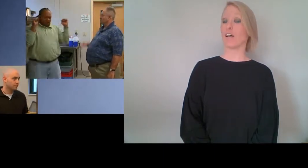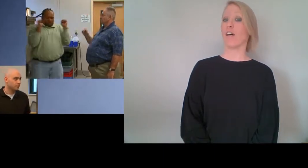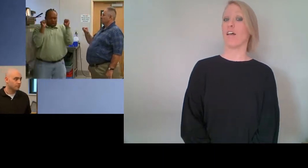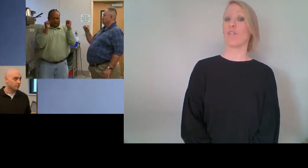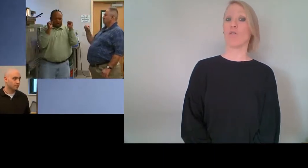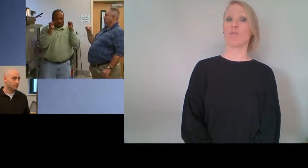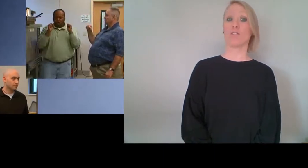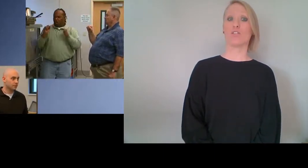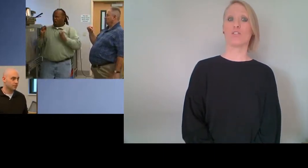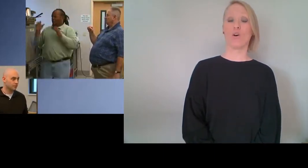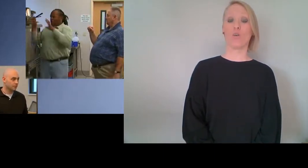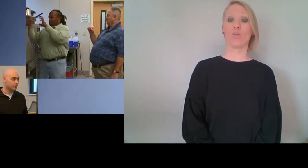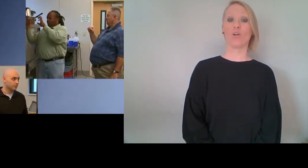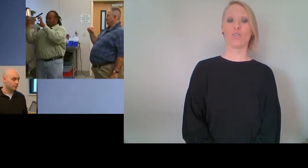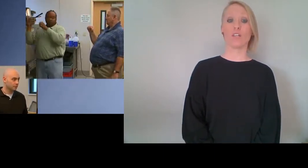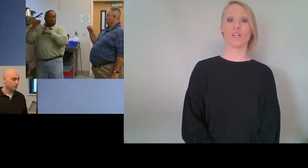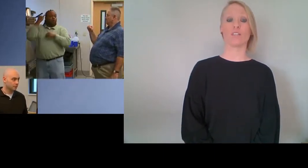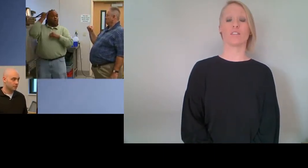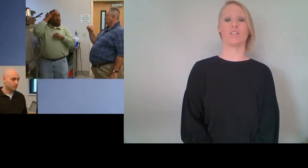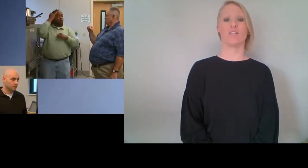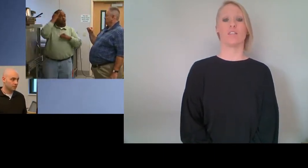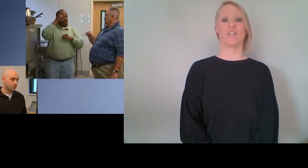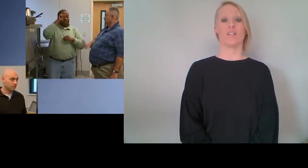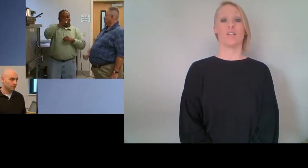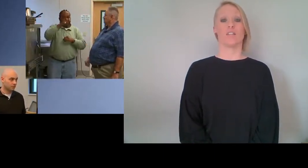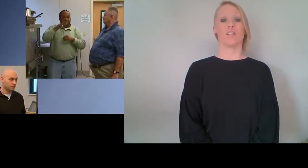See, that would be so perfect.